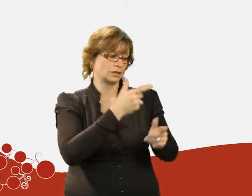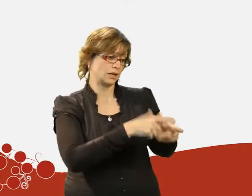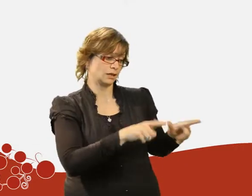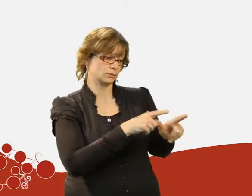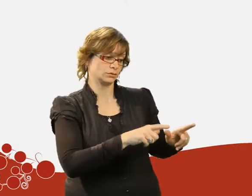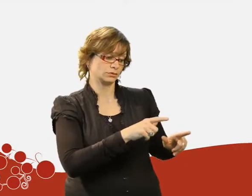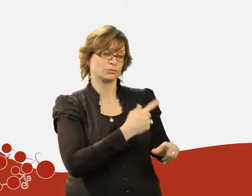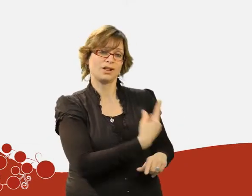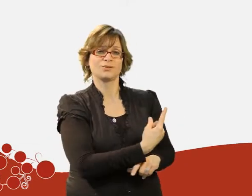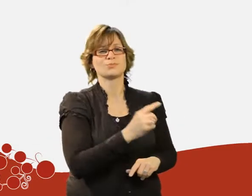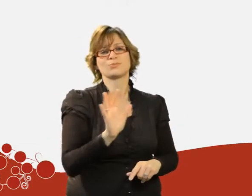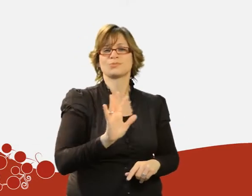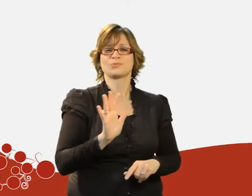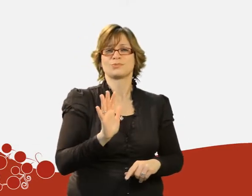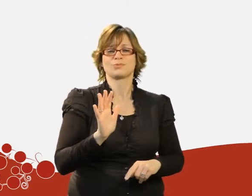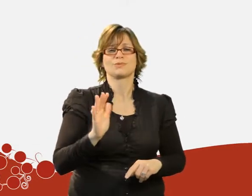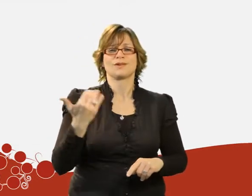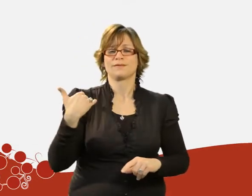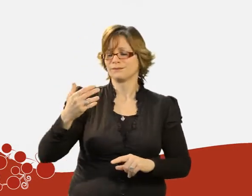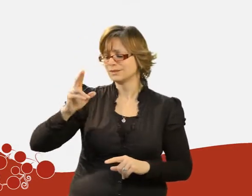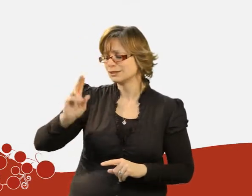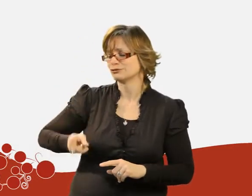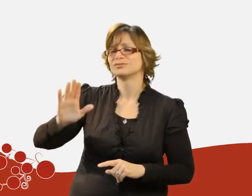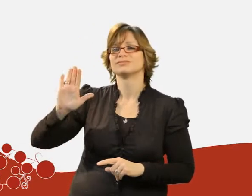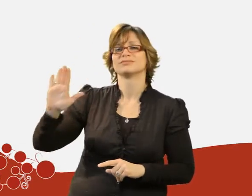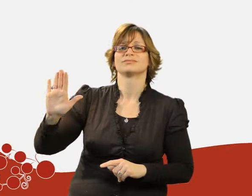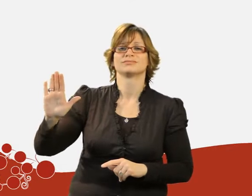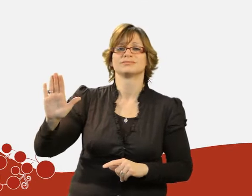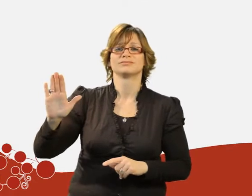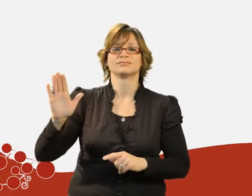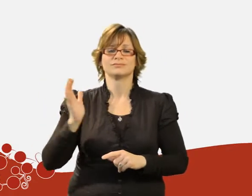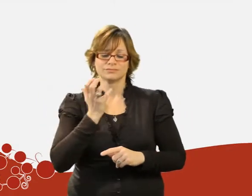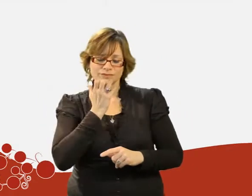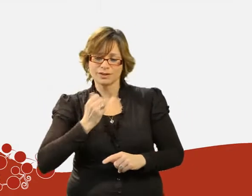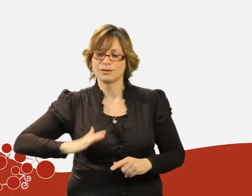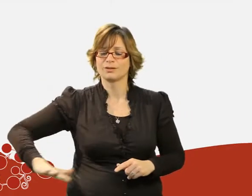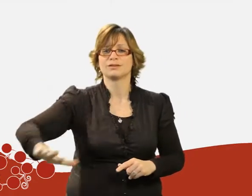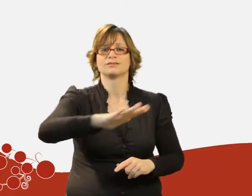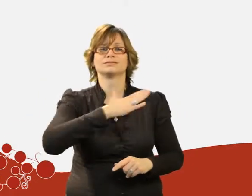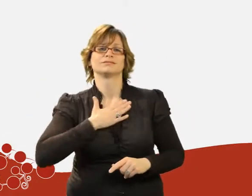This culture is not limited to language, but includes history, shared values,